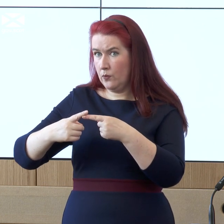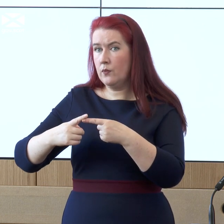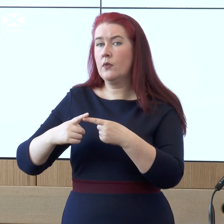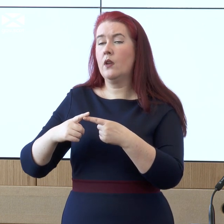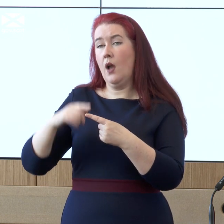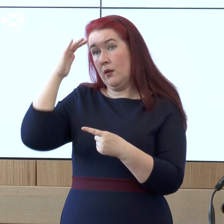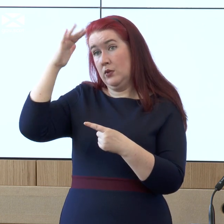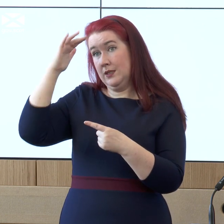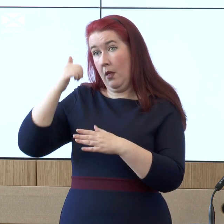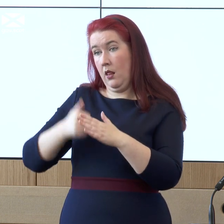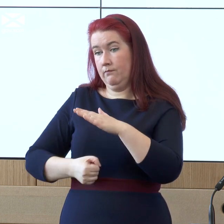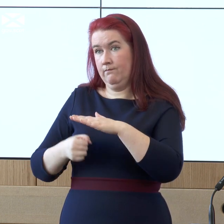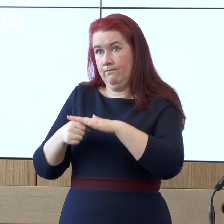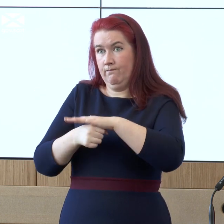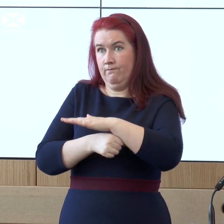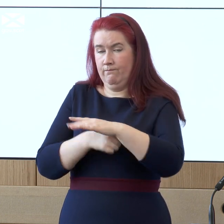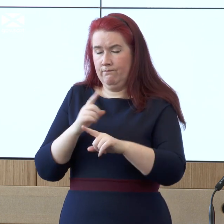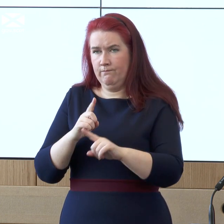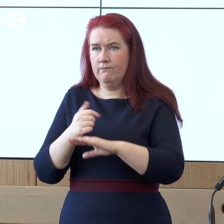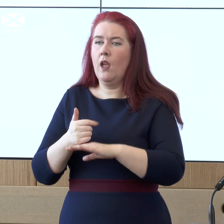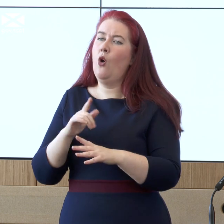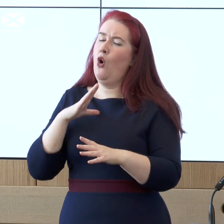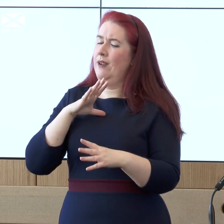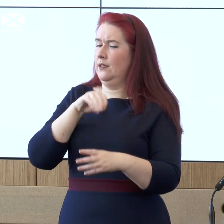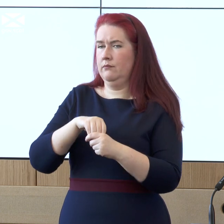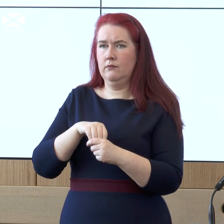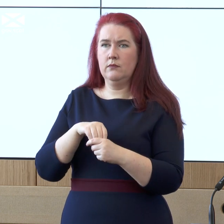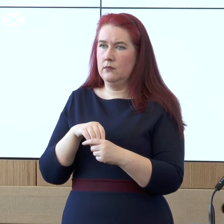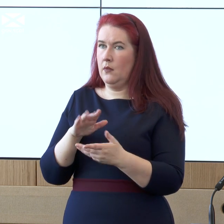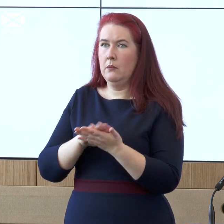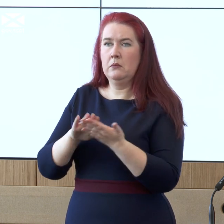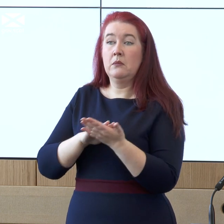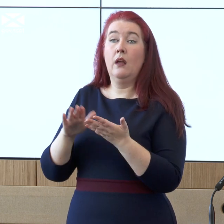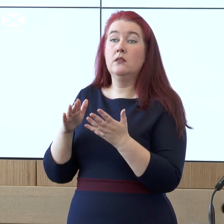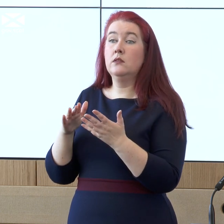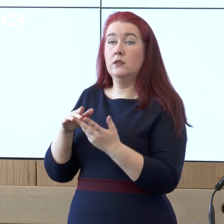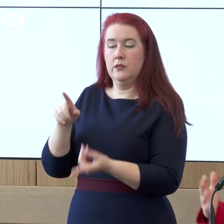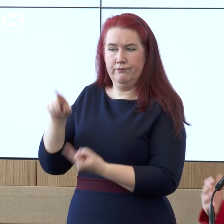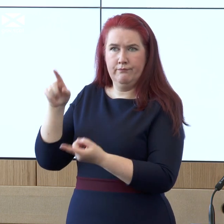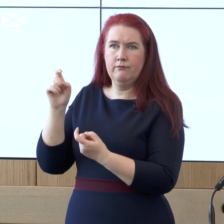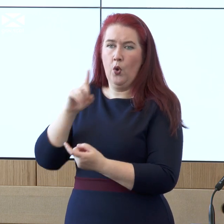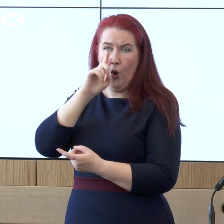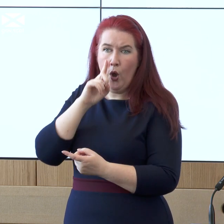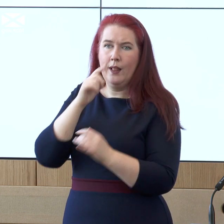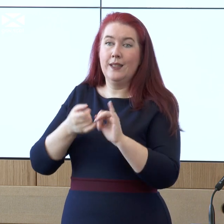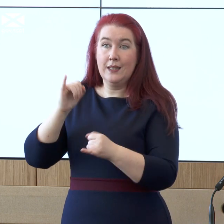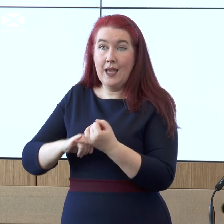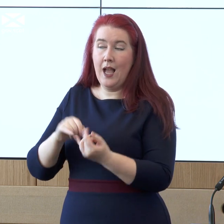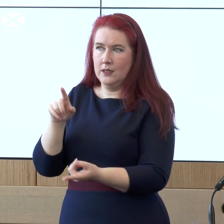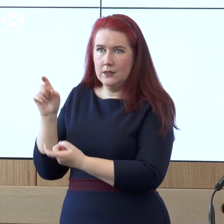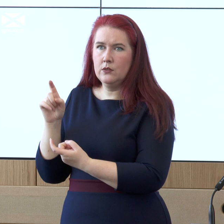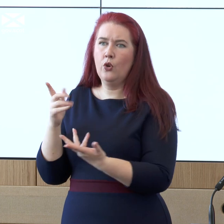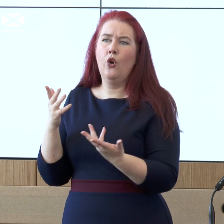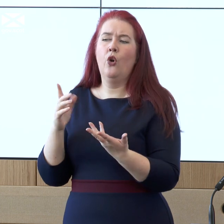already encapsulated in the cooperation agreement, that unlimited extraction of fossil fuels or maximum economic recovery in